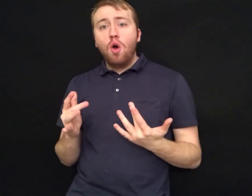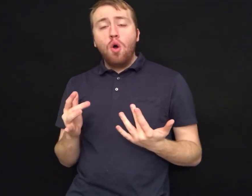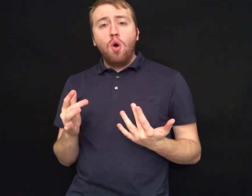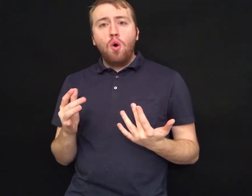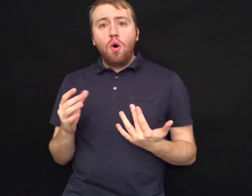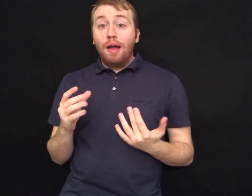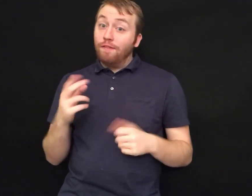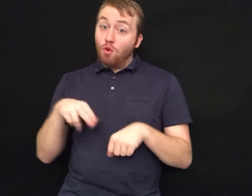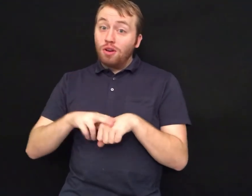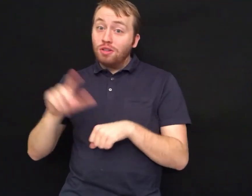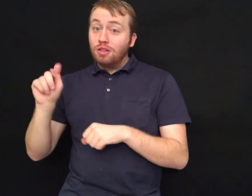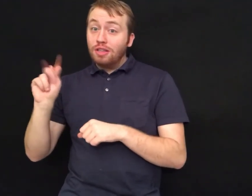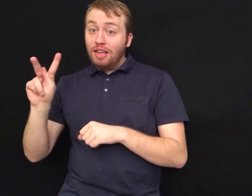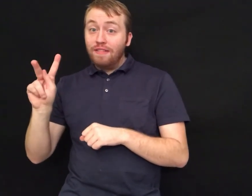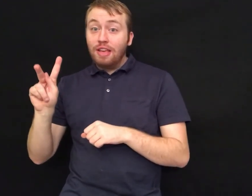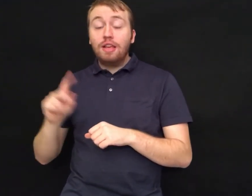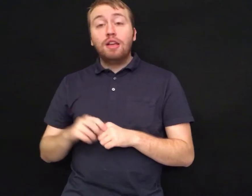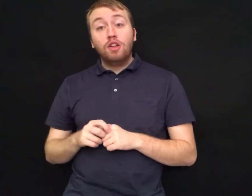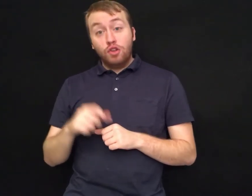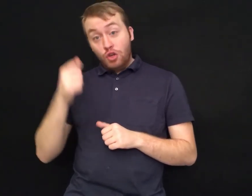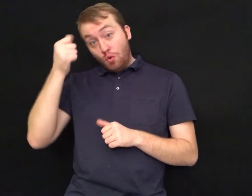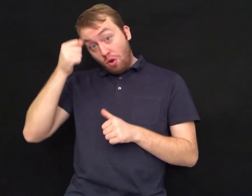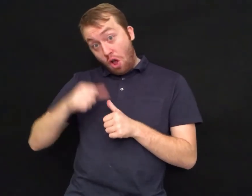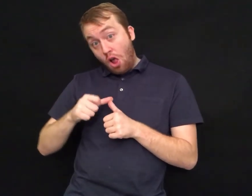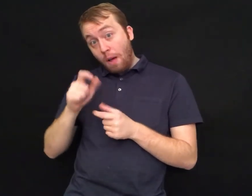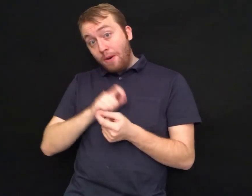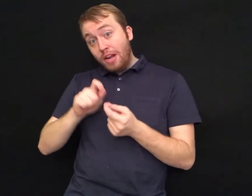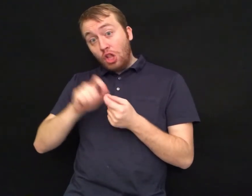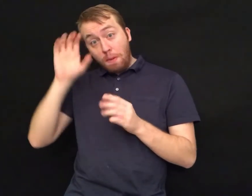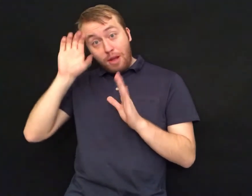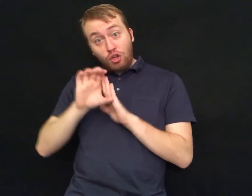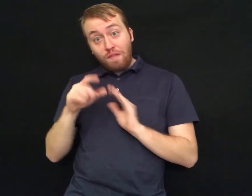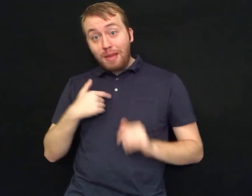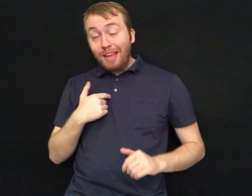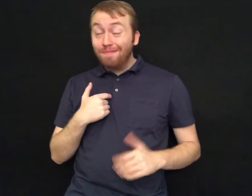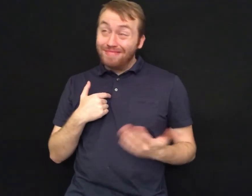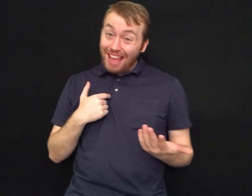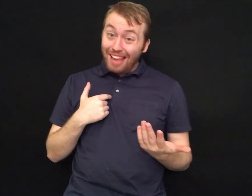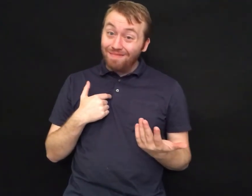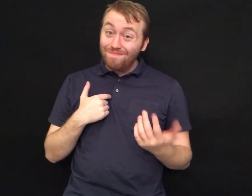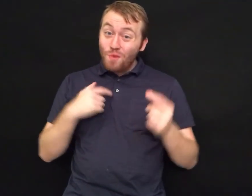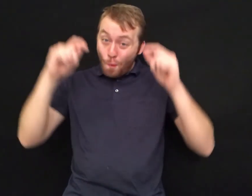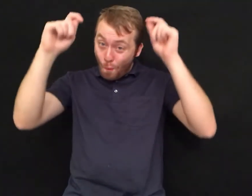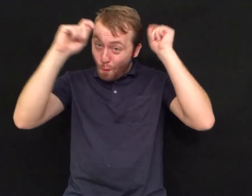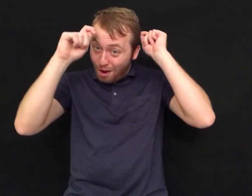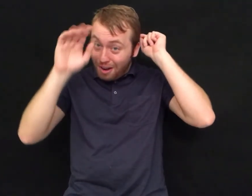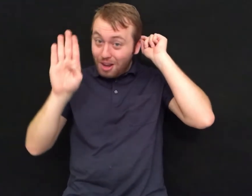now I admit I made mistakes especially wearing that parade